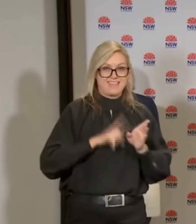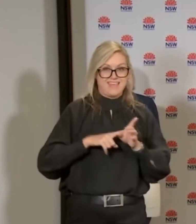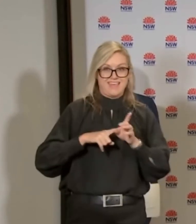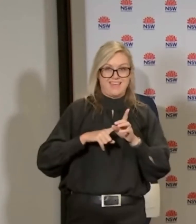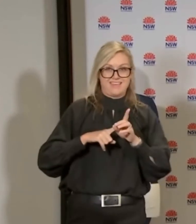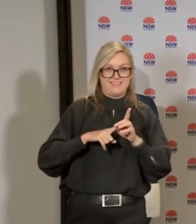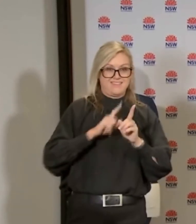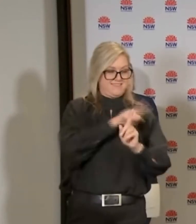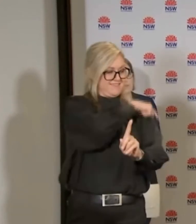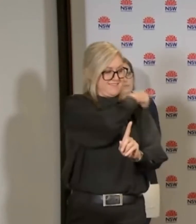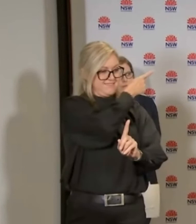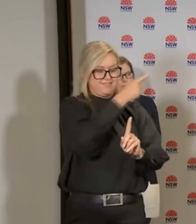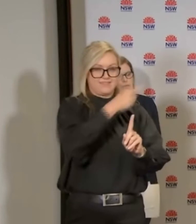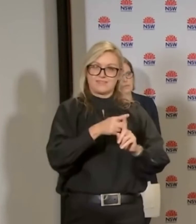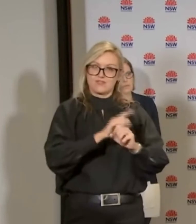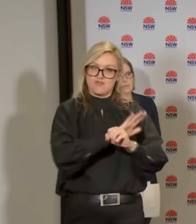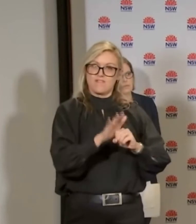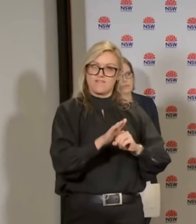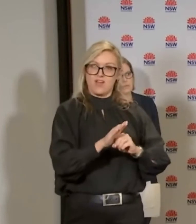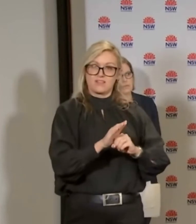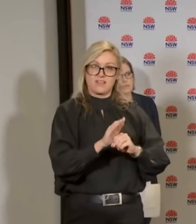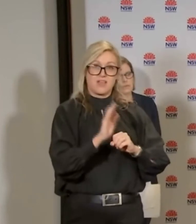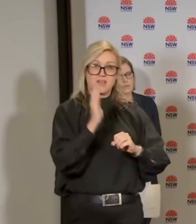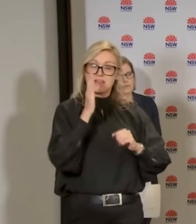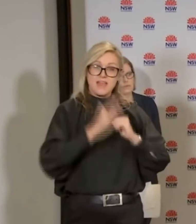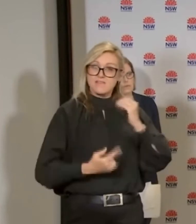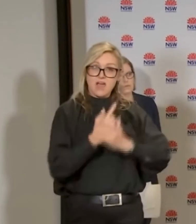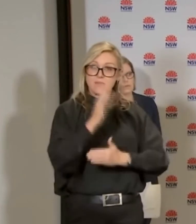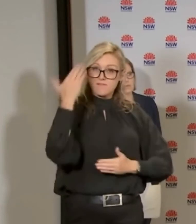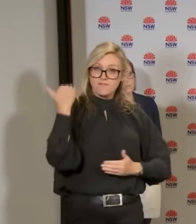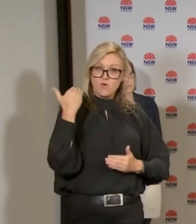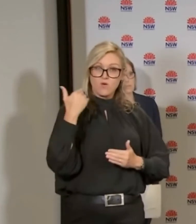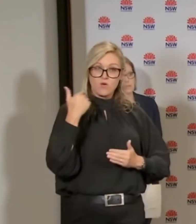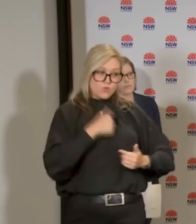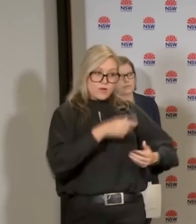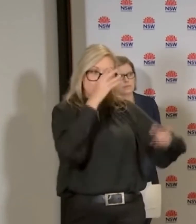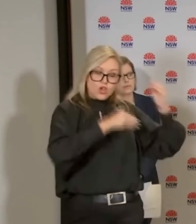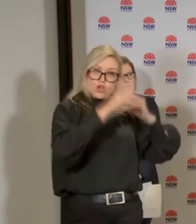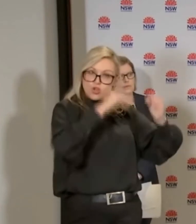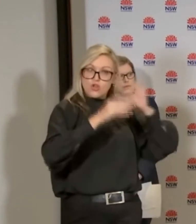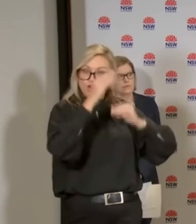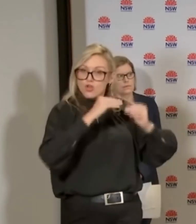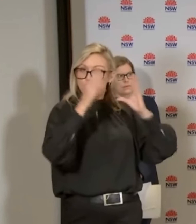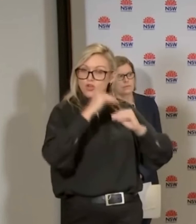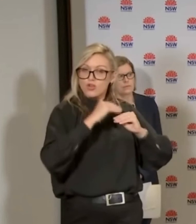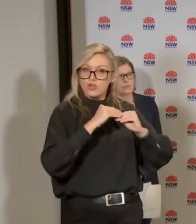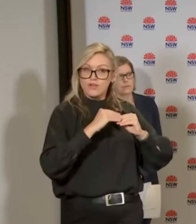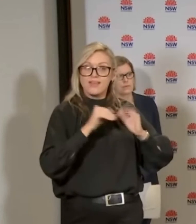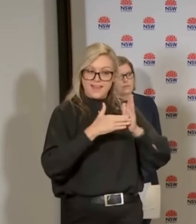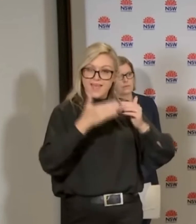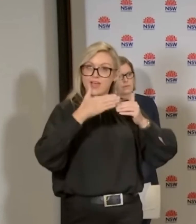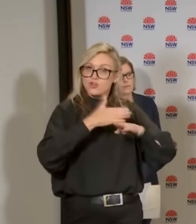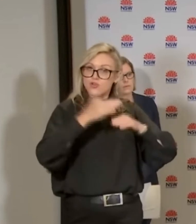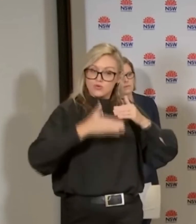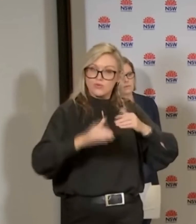think that we've got to give the federal government and all the state and territory governments a little bit of time, but everybody seems to be doing the best they can, and I'm